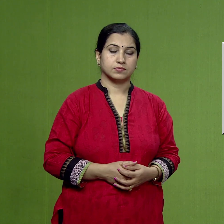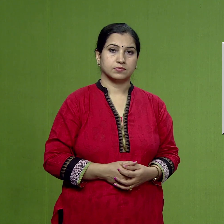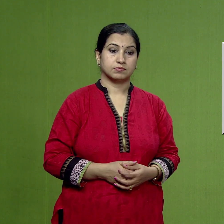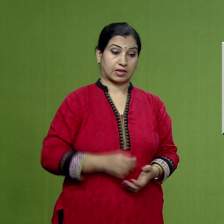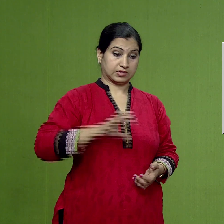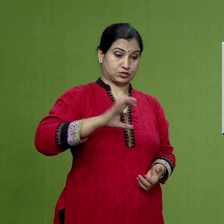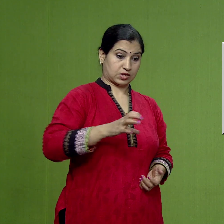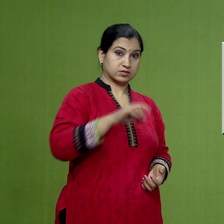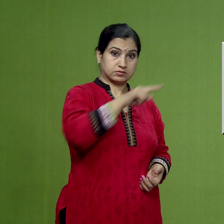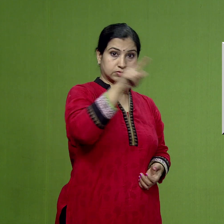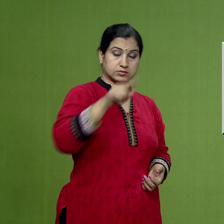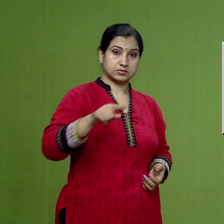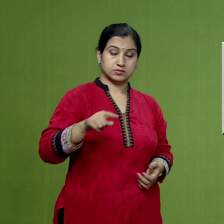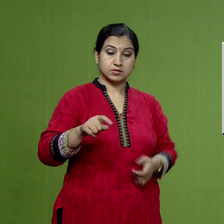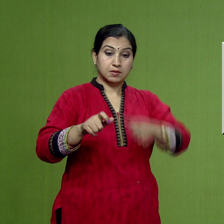States having high density are